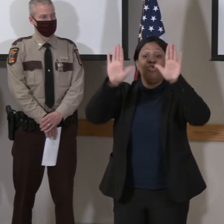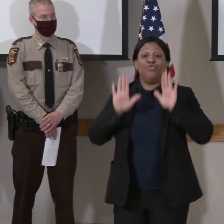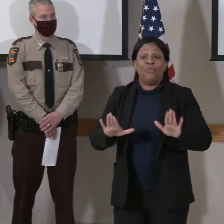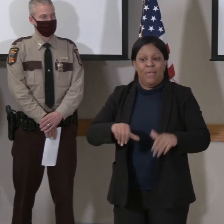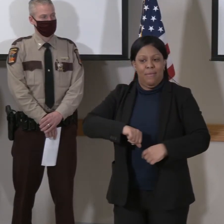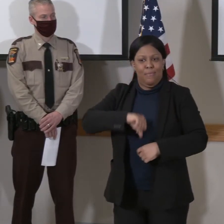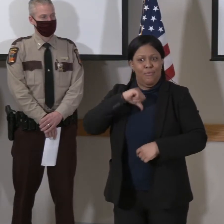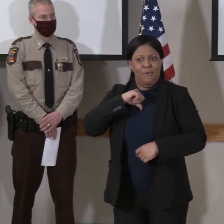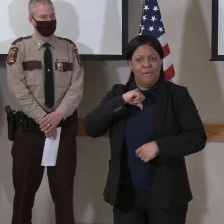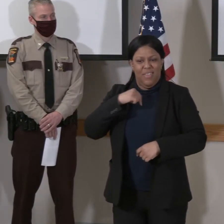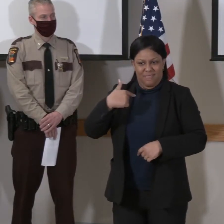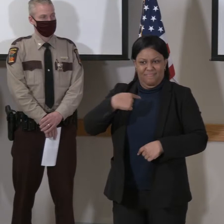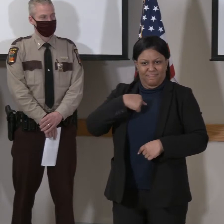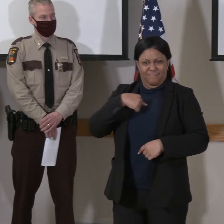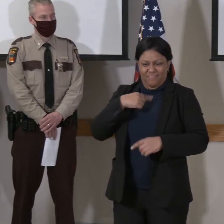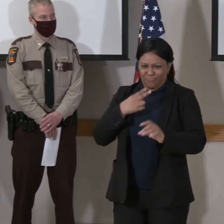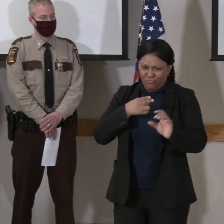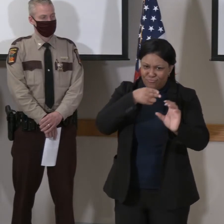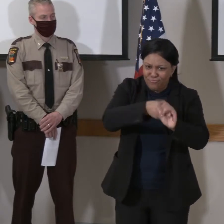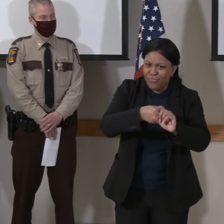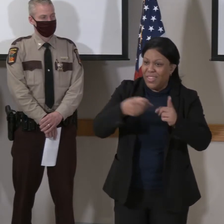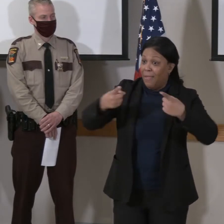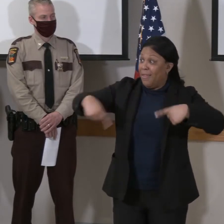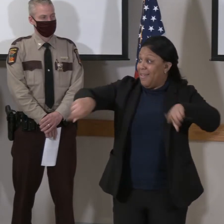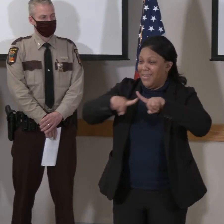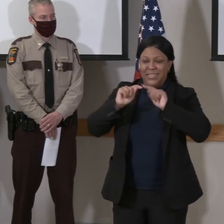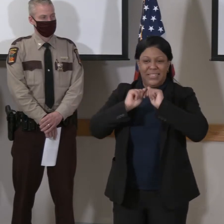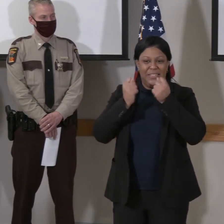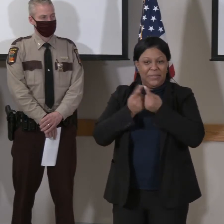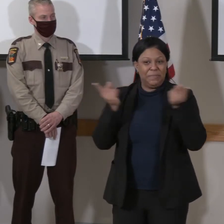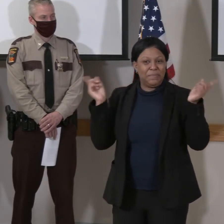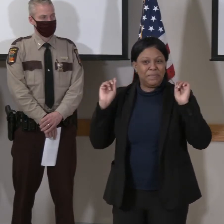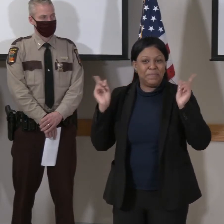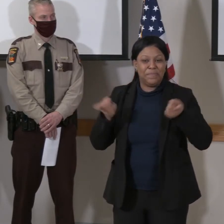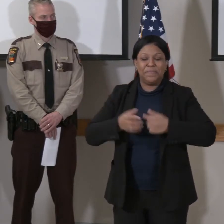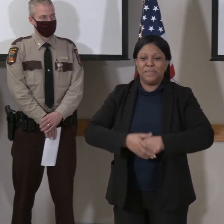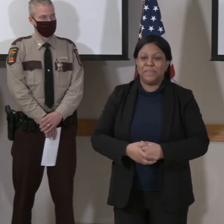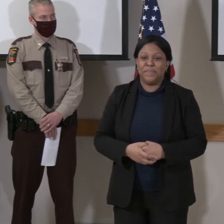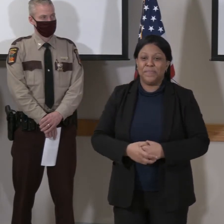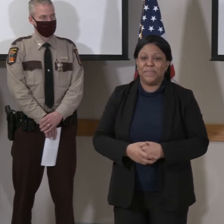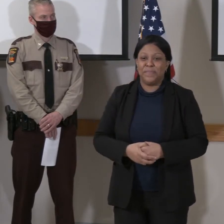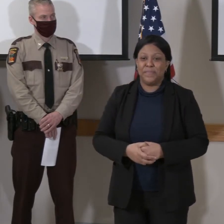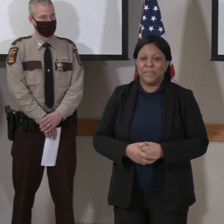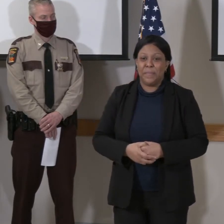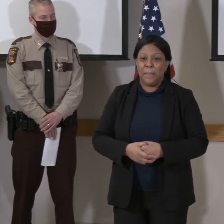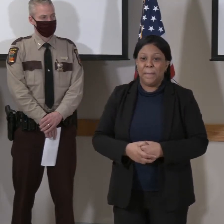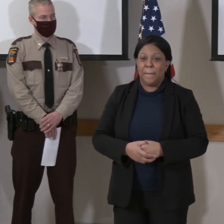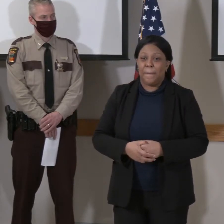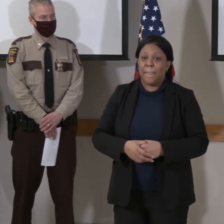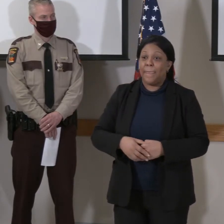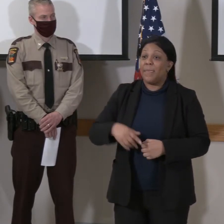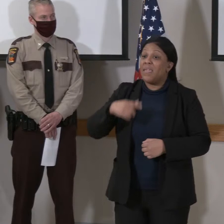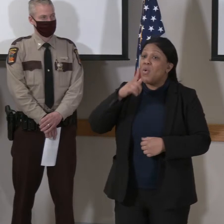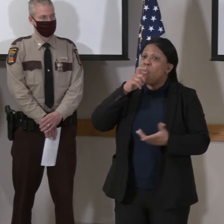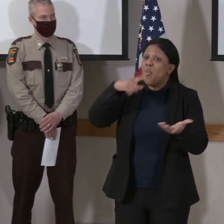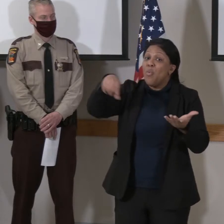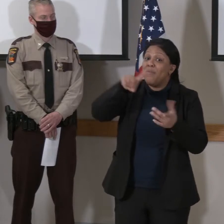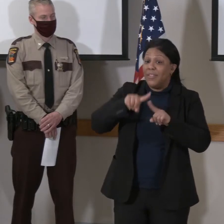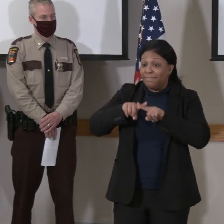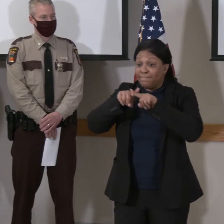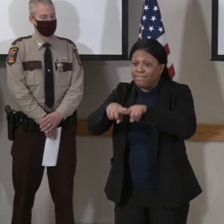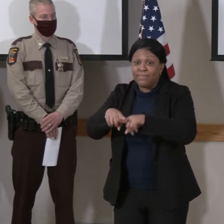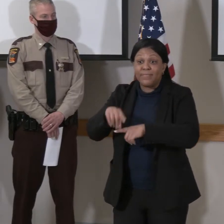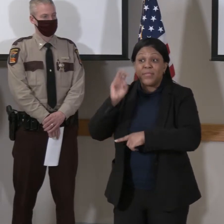that are before you today. For those that depend on transportation systems, we will work